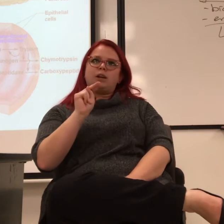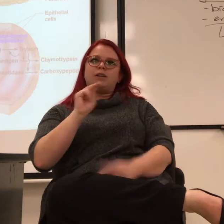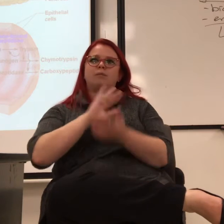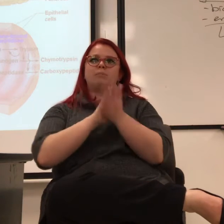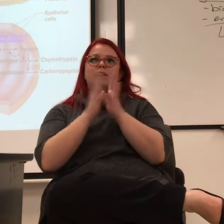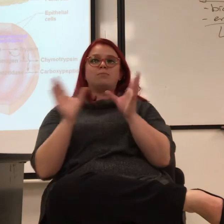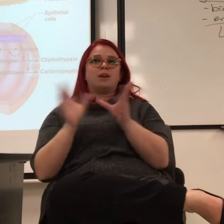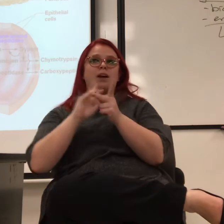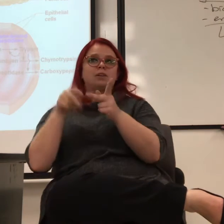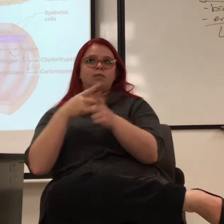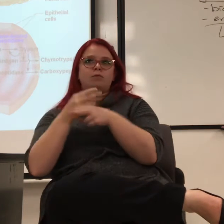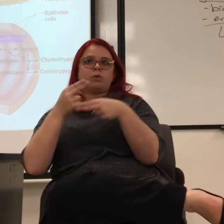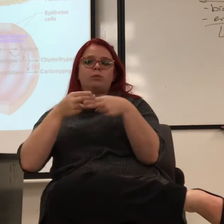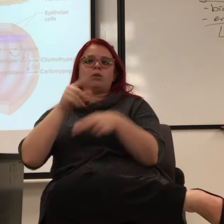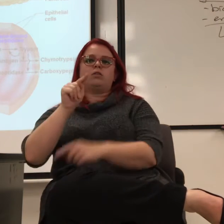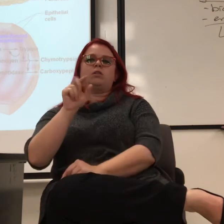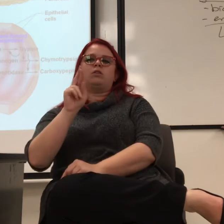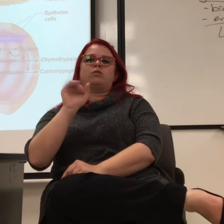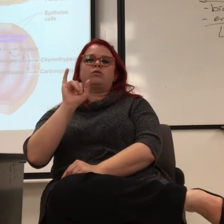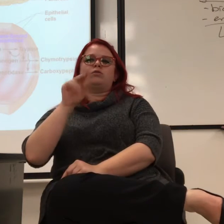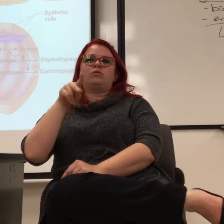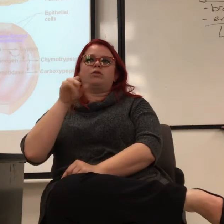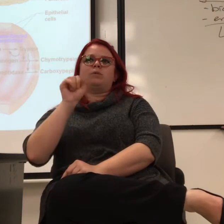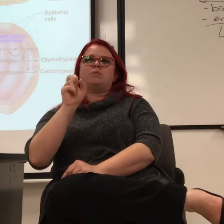And then that first activated